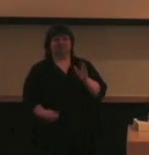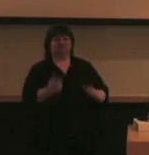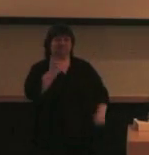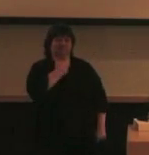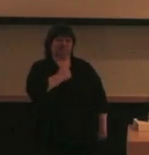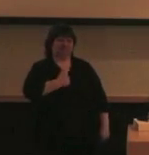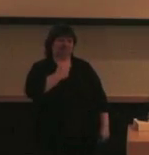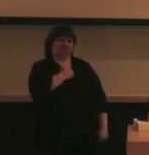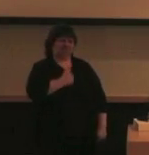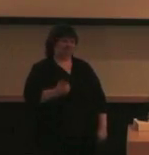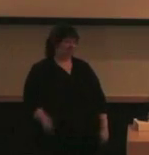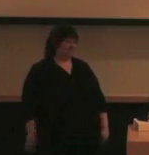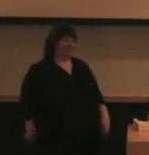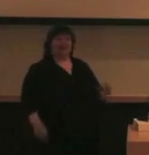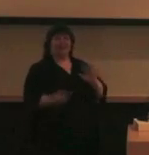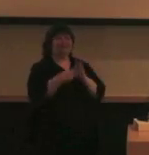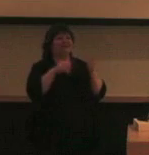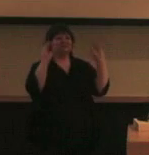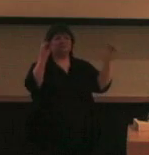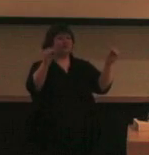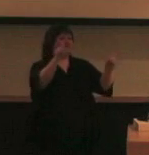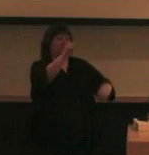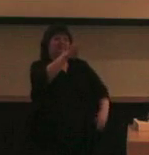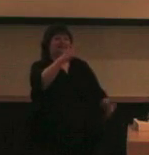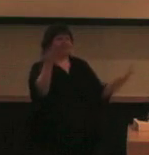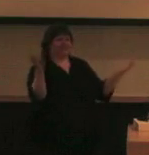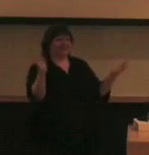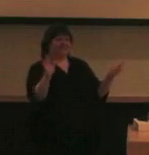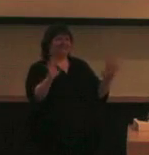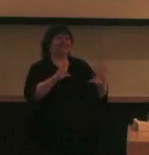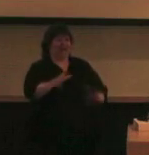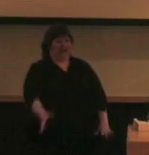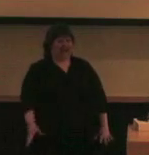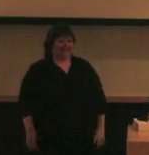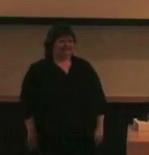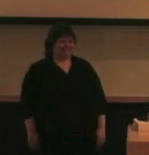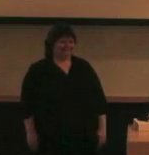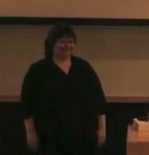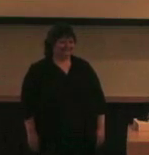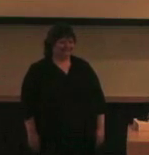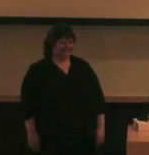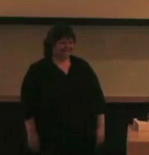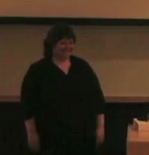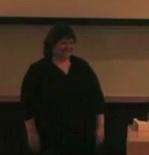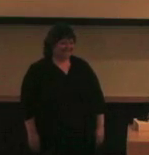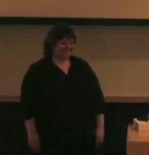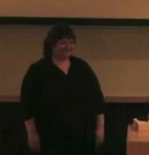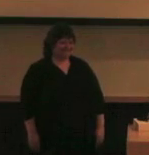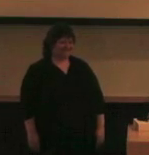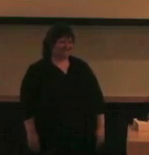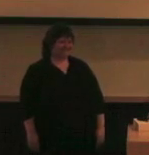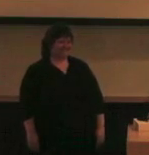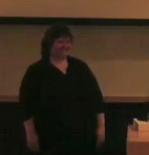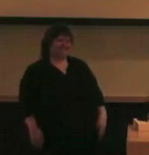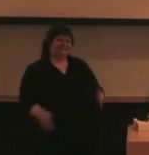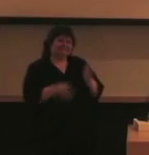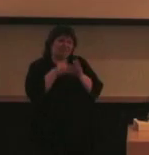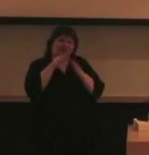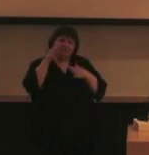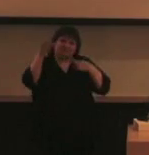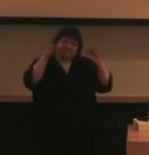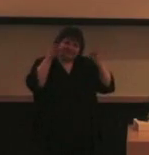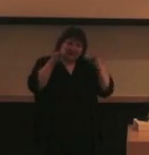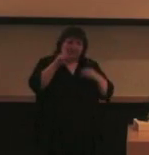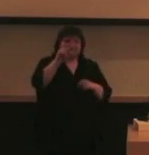That means you don't have any tuberculosis. You're clear. Anyways, so sometimes we need to educate them